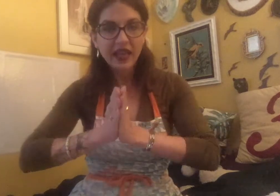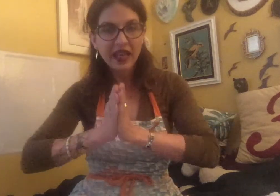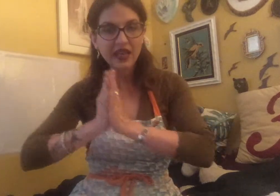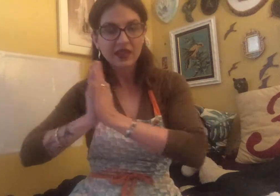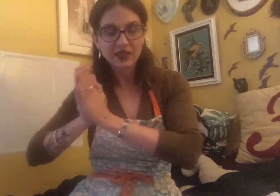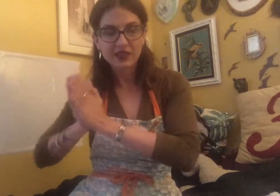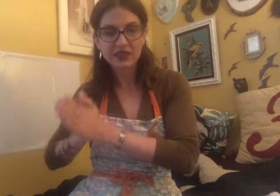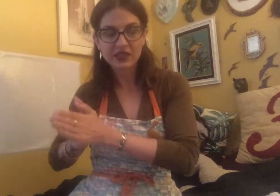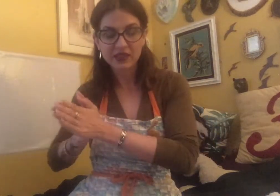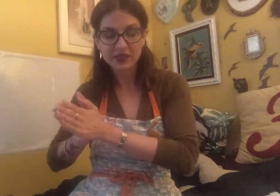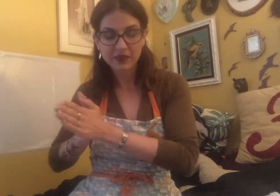G-A-T.